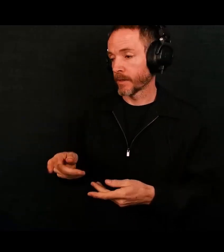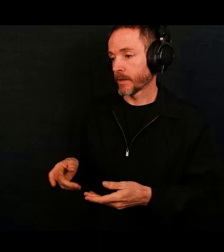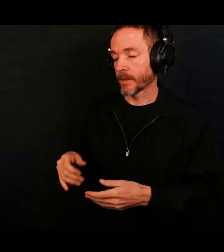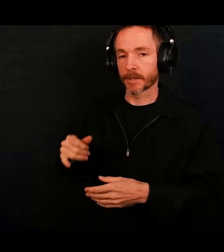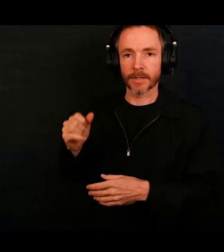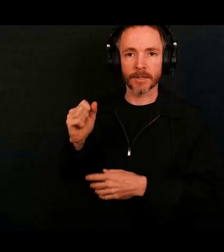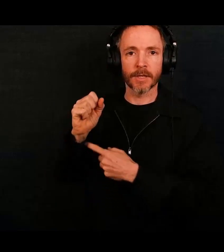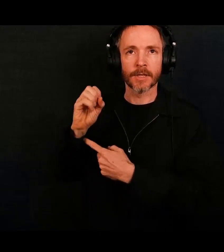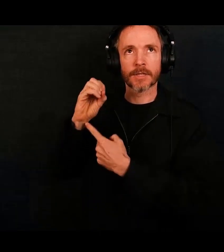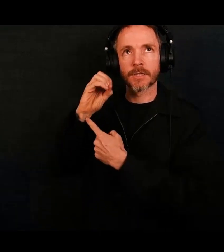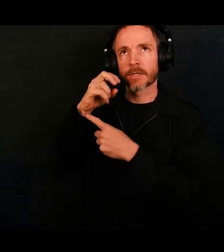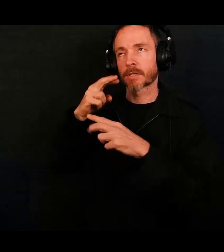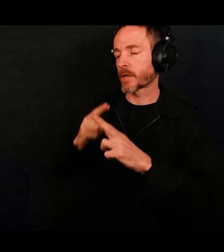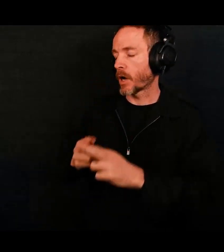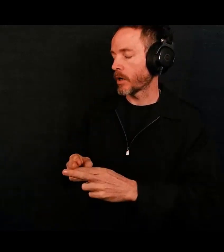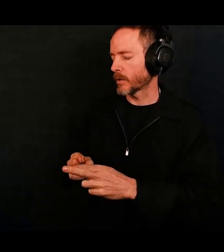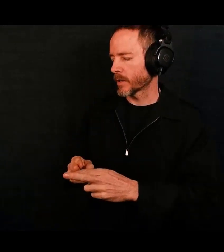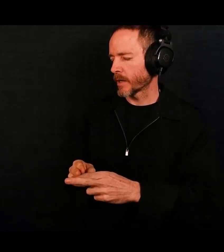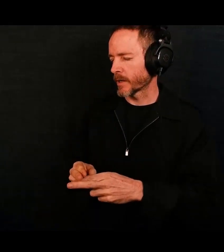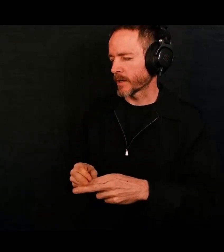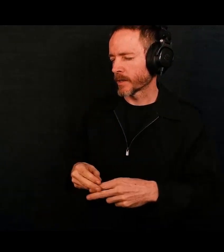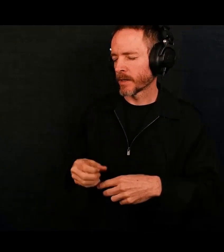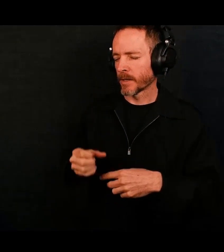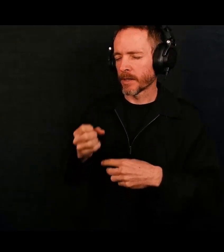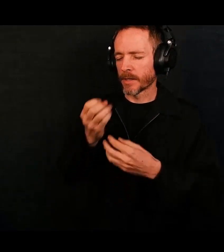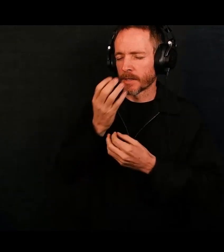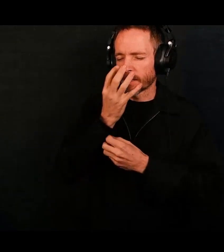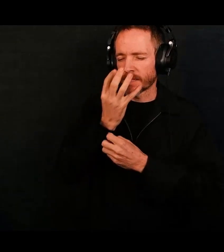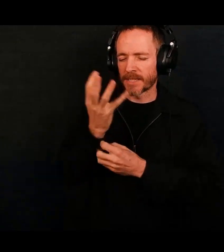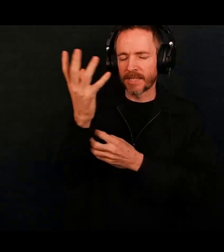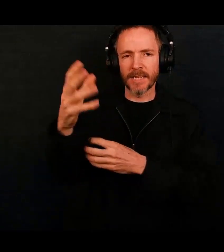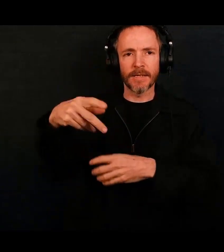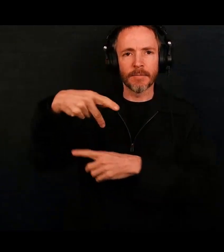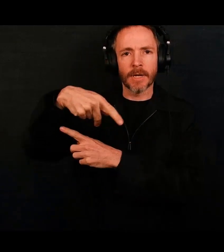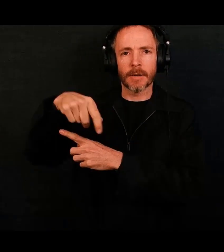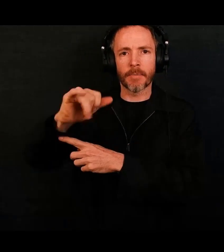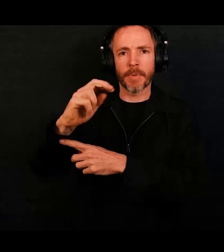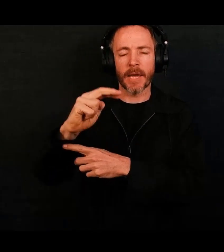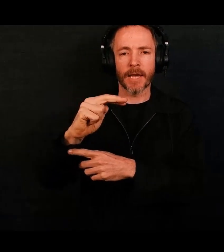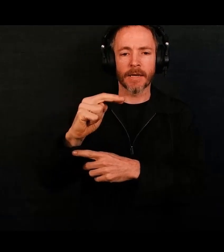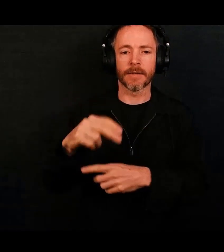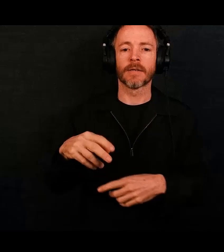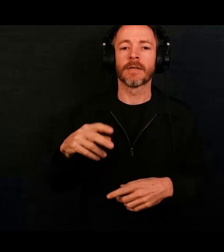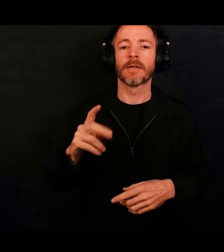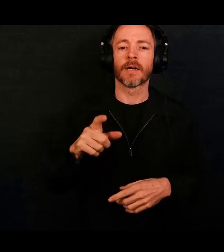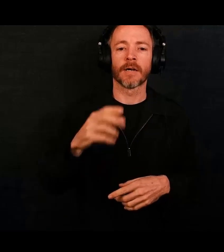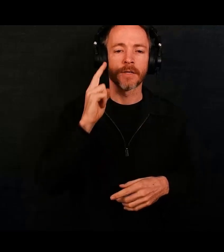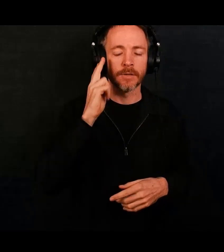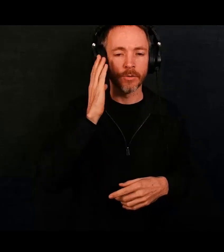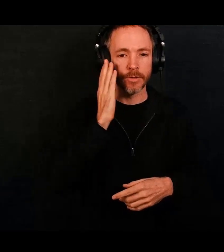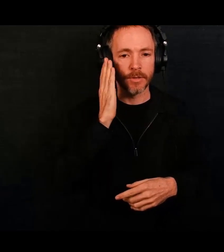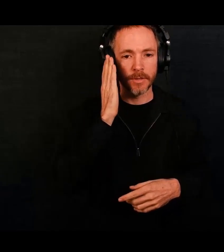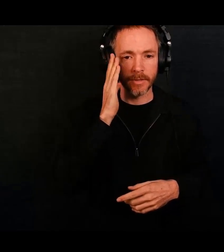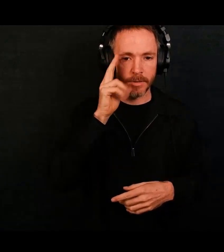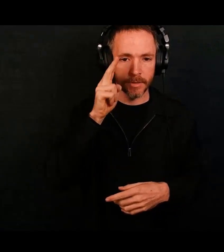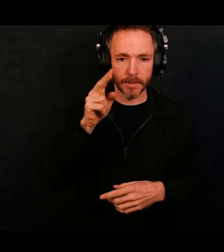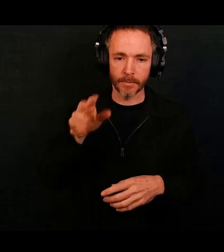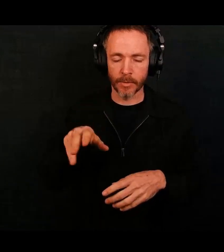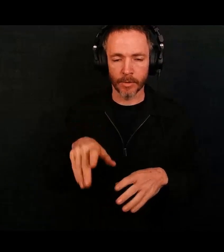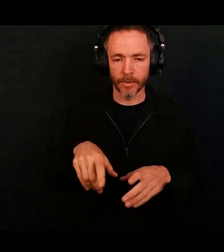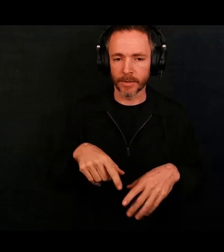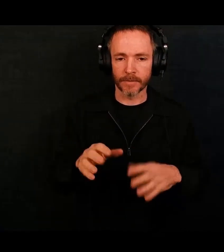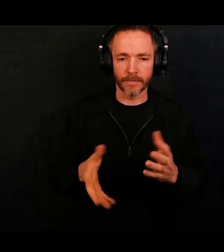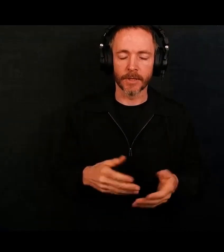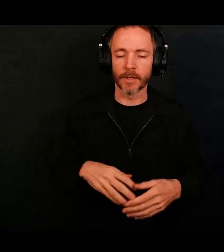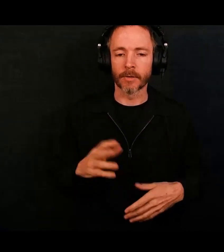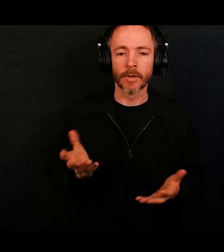From it's called a steam pan. You will see